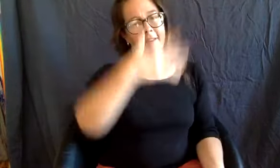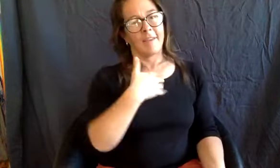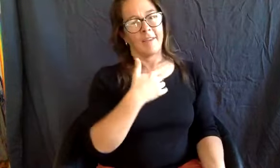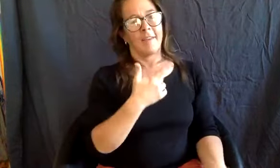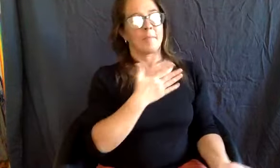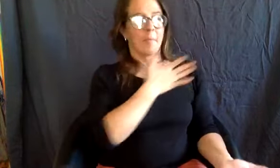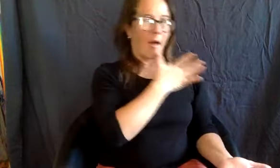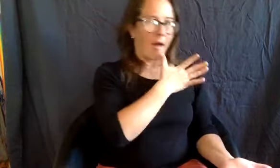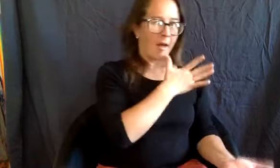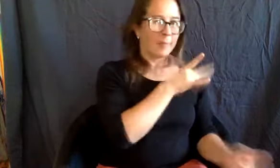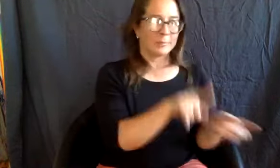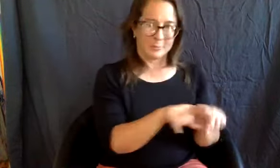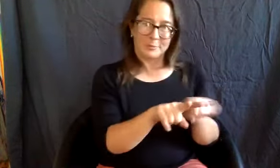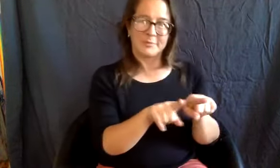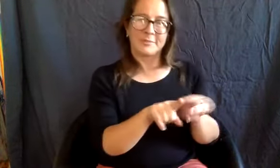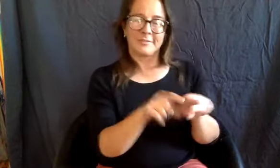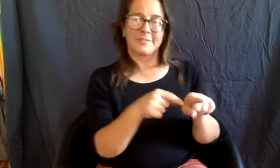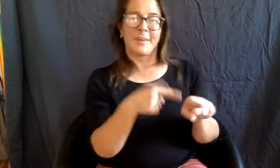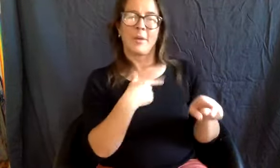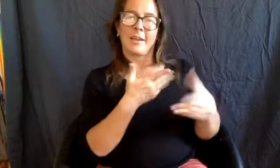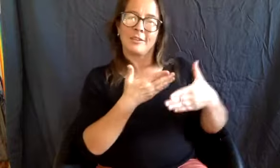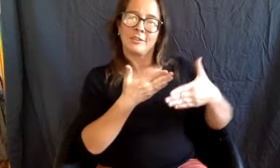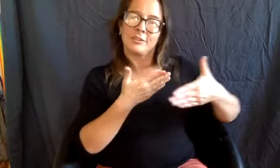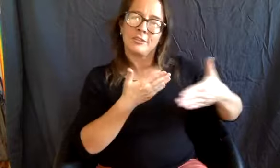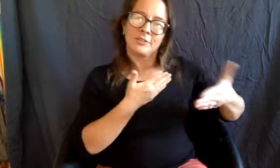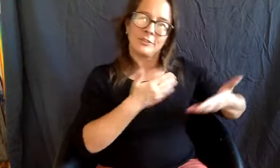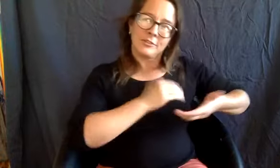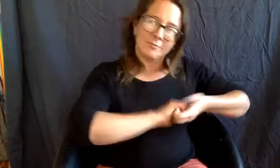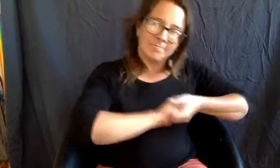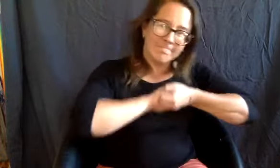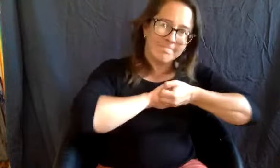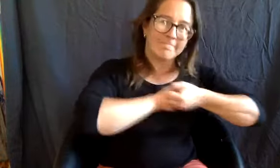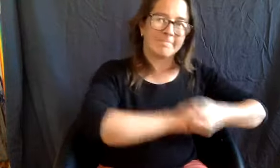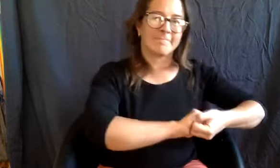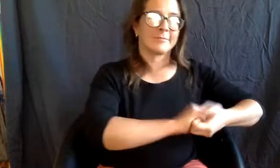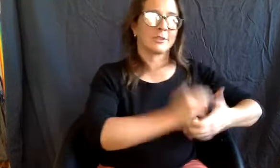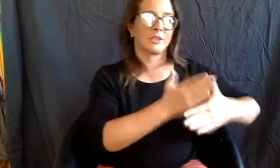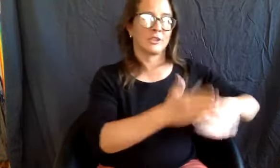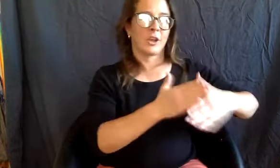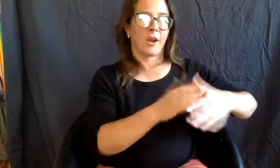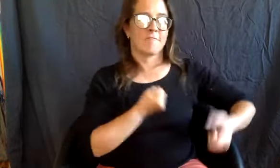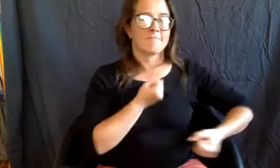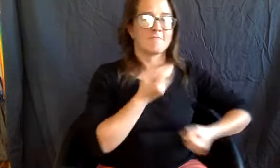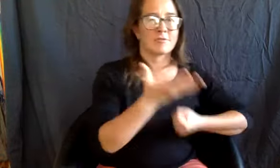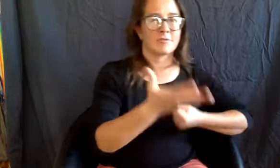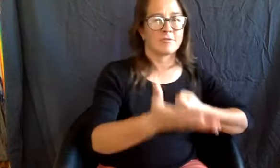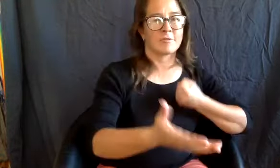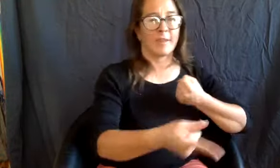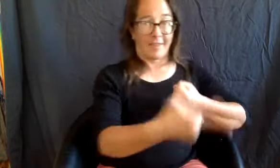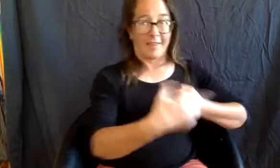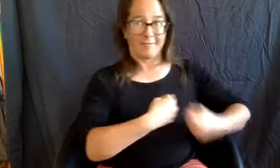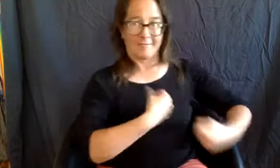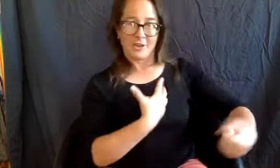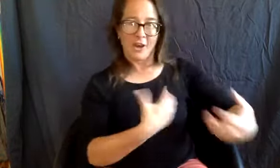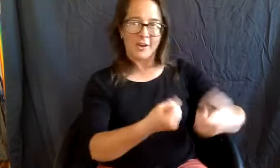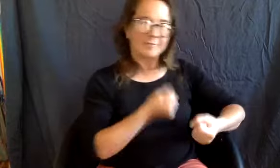that with them. And now, as a family, we share this program together. We're open books with each other, and we discuss what's going on with us, and